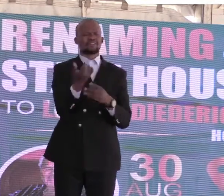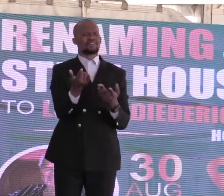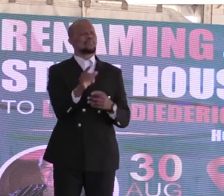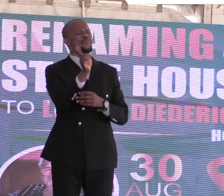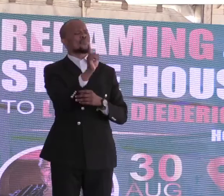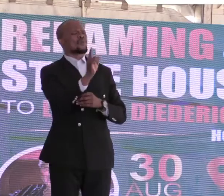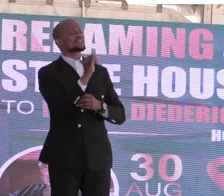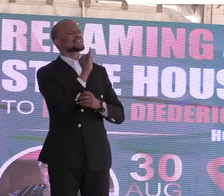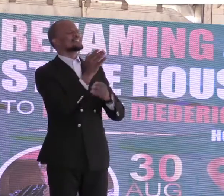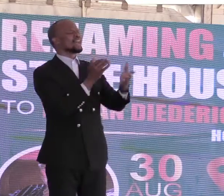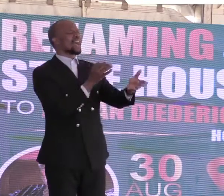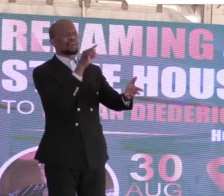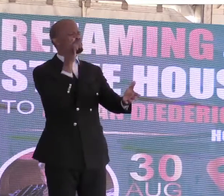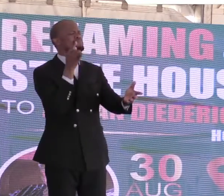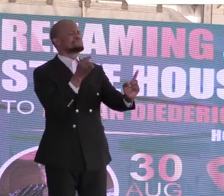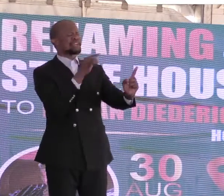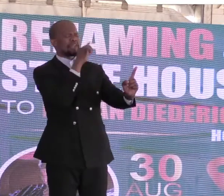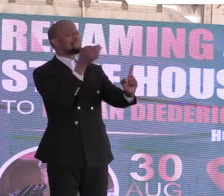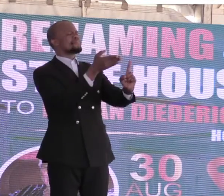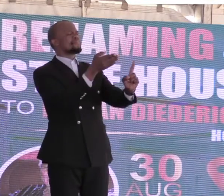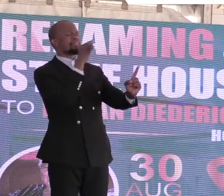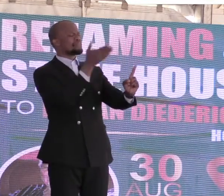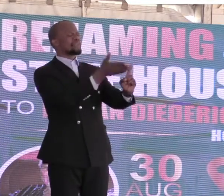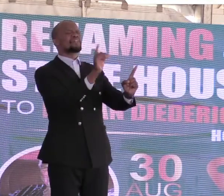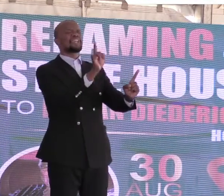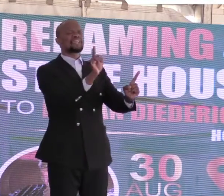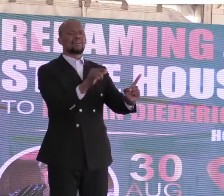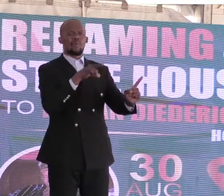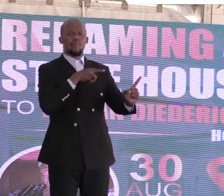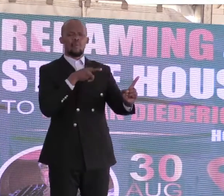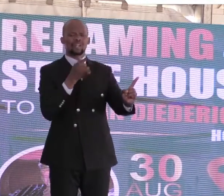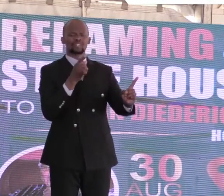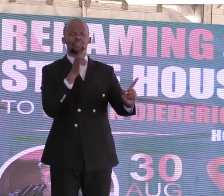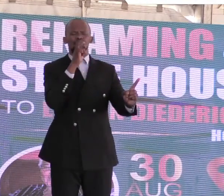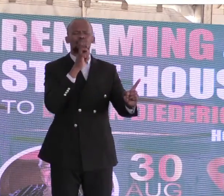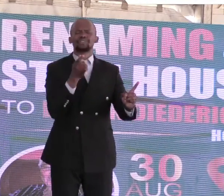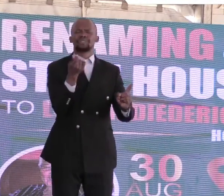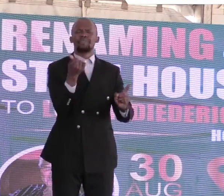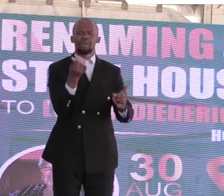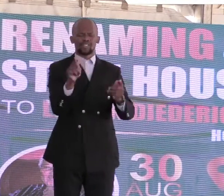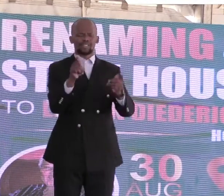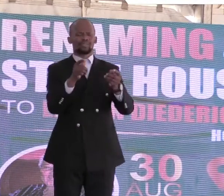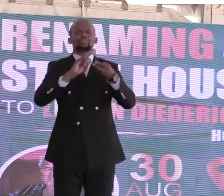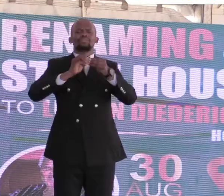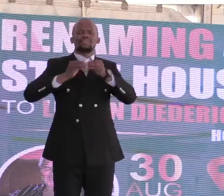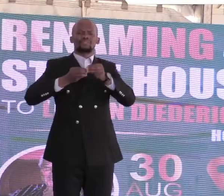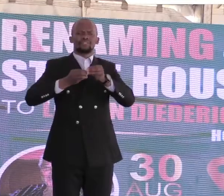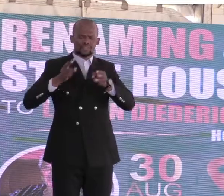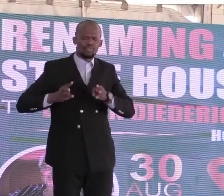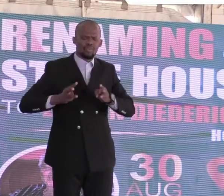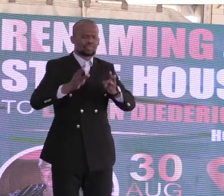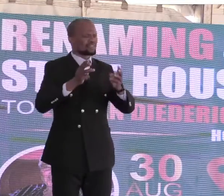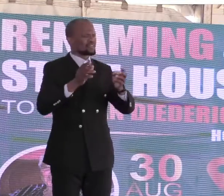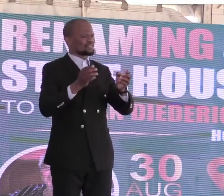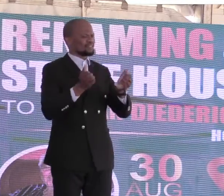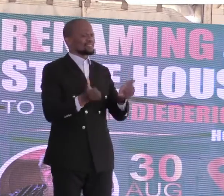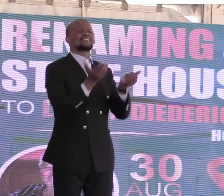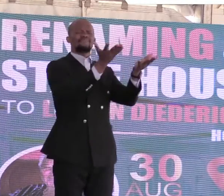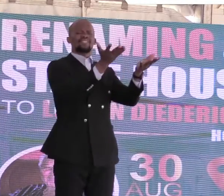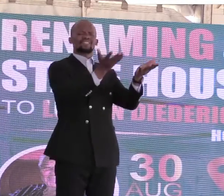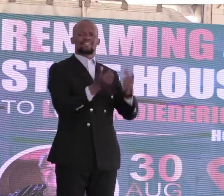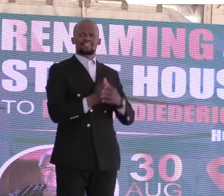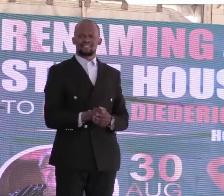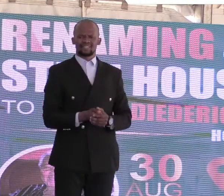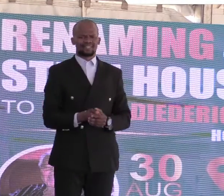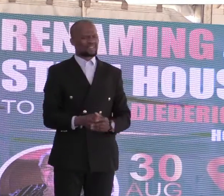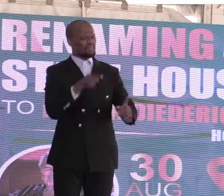what is in a name? Why can't we use the money to fix roads and deliver services?